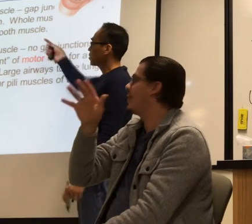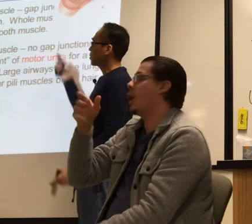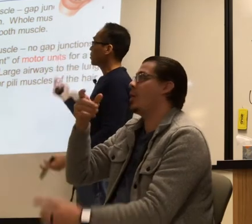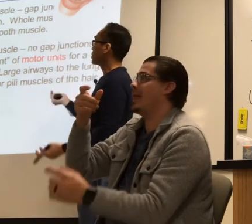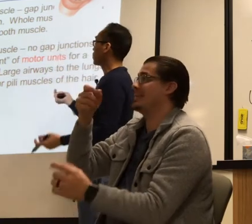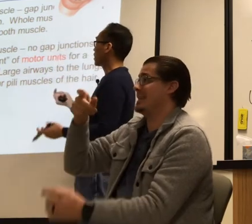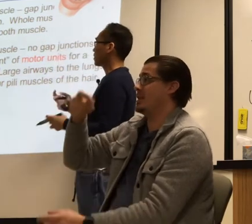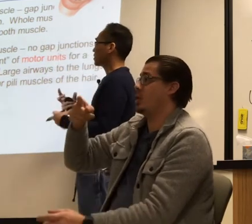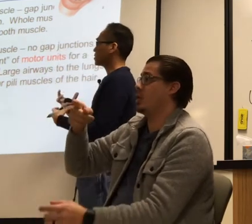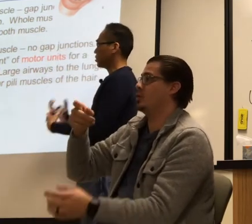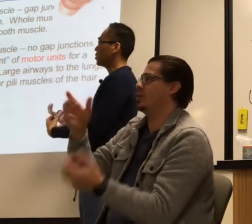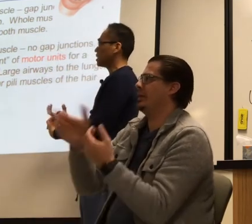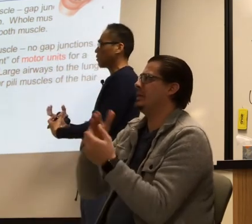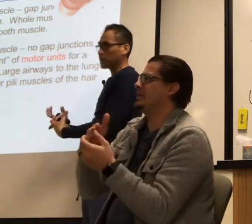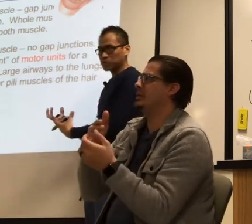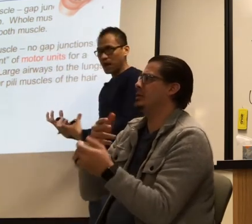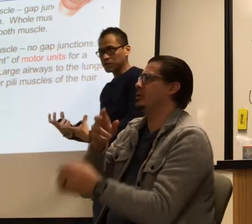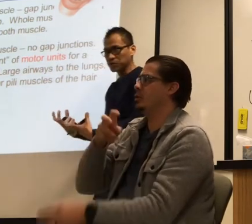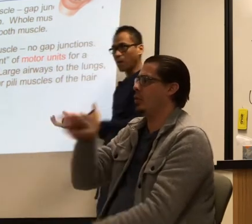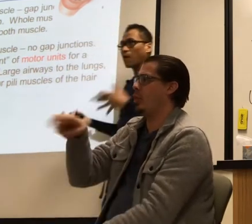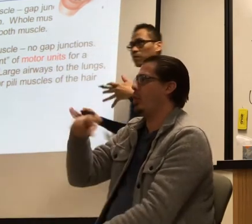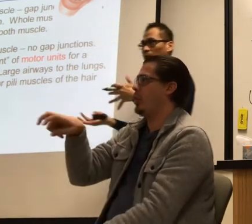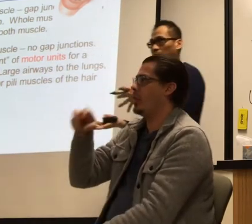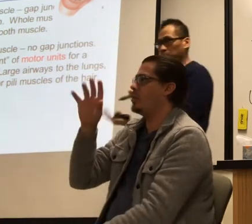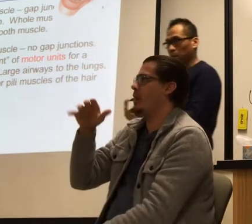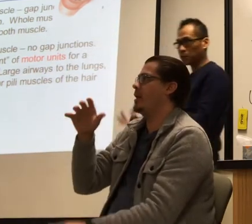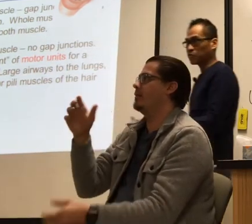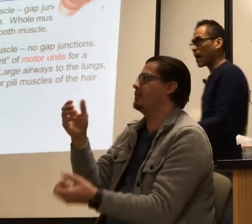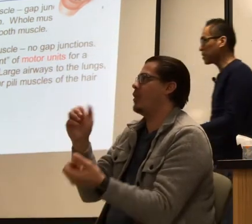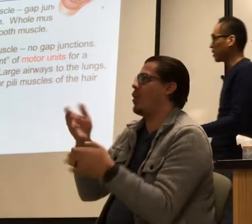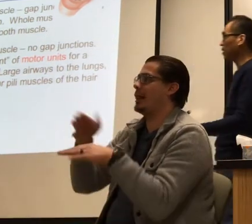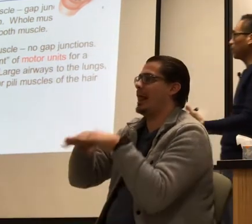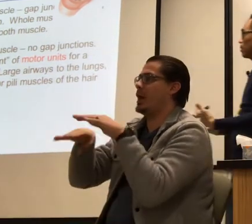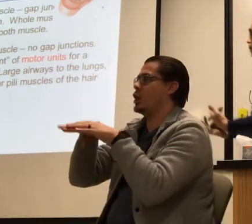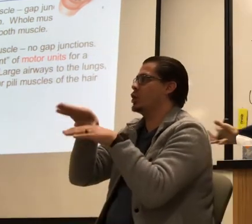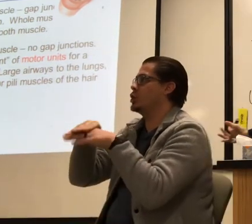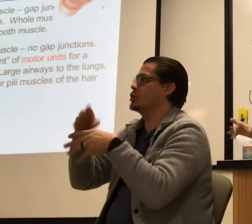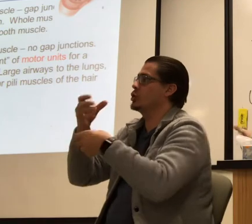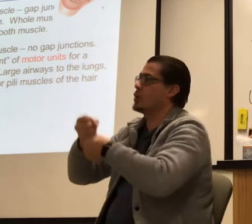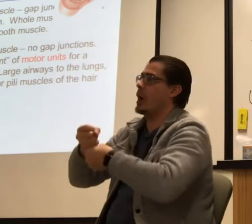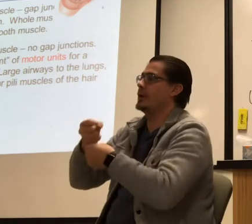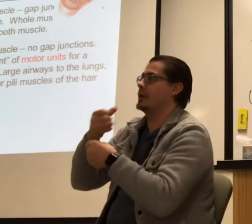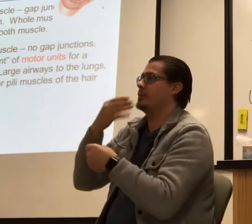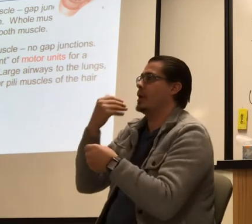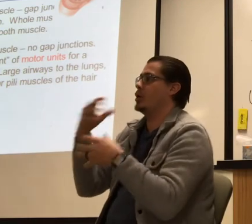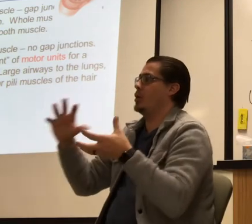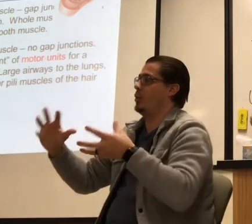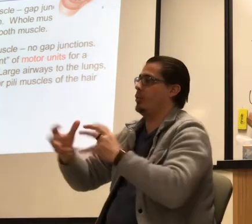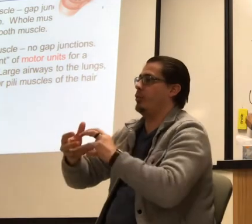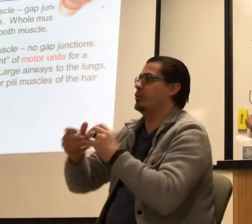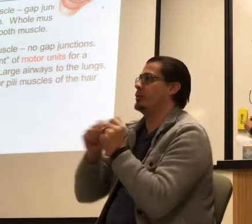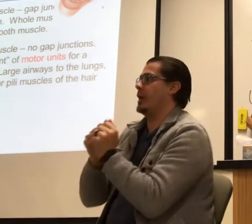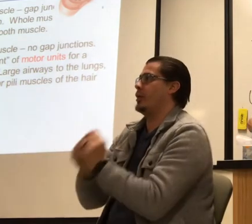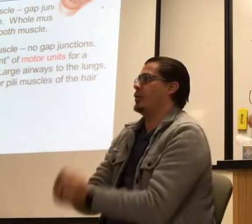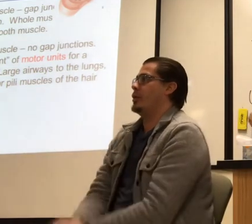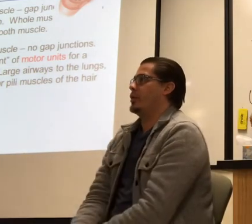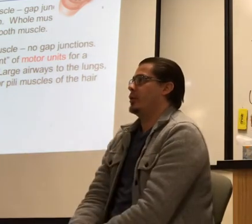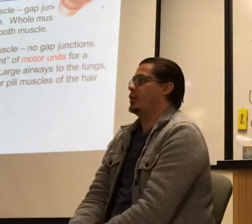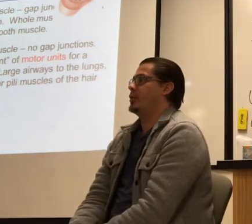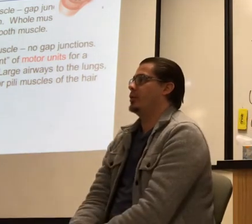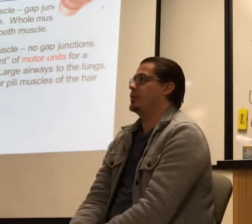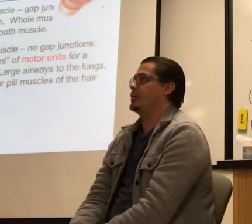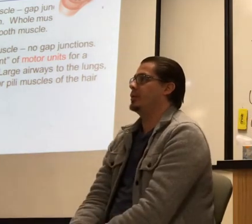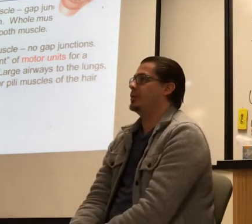easier. So you get this unitary contraction. All the layers are contracting better together.